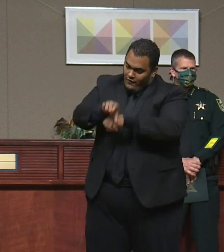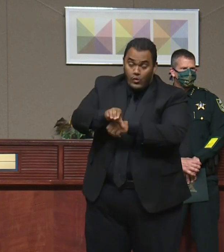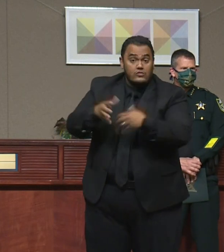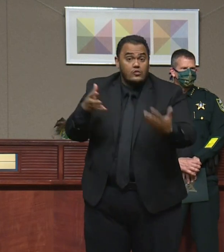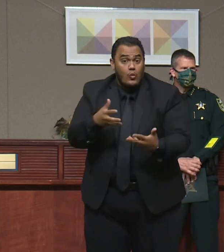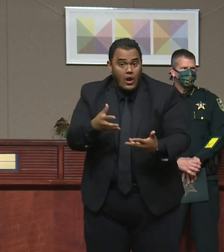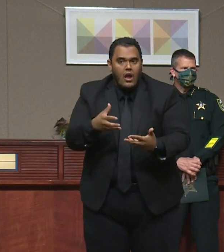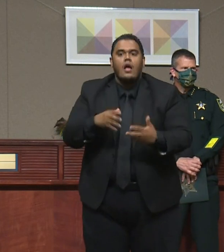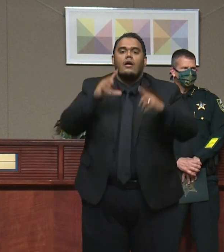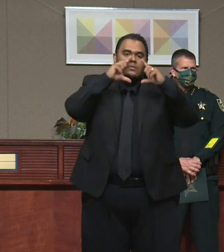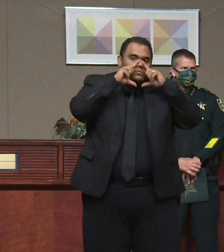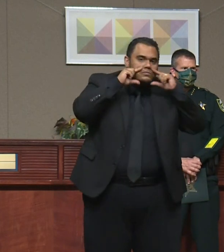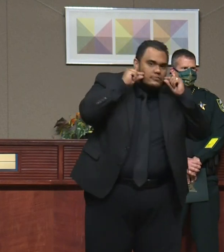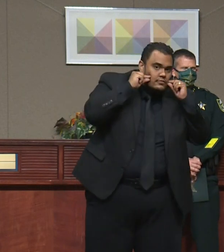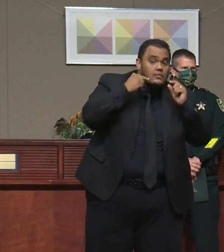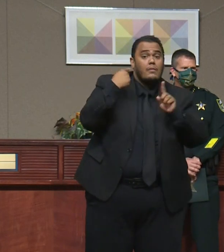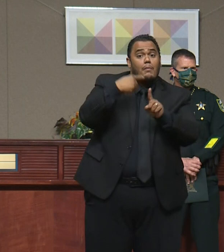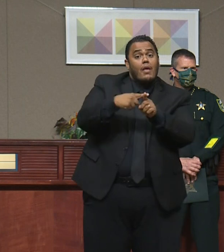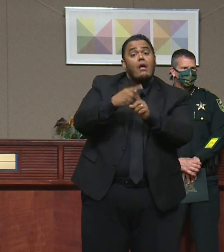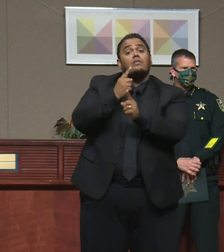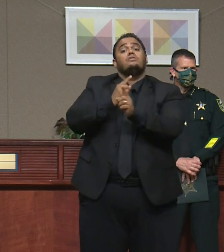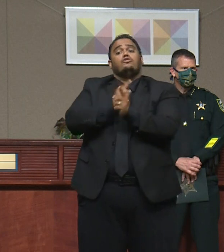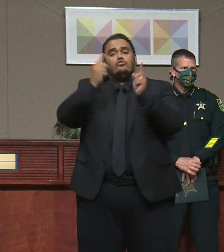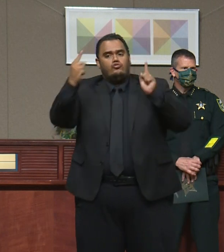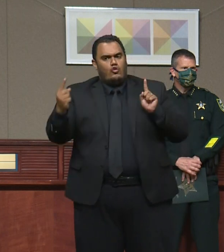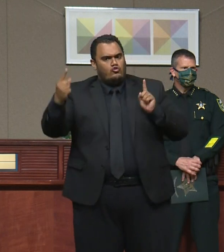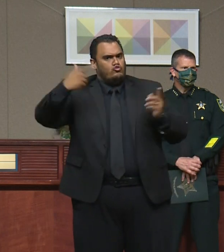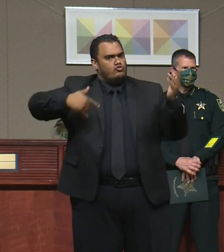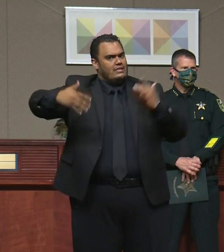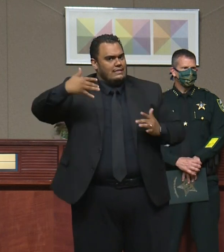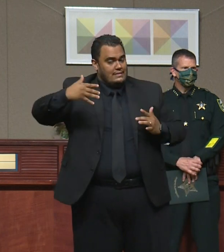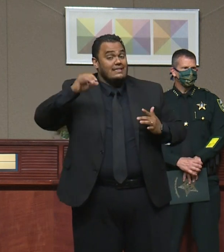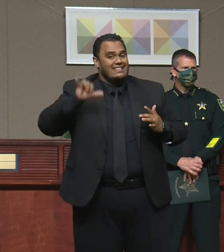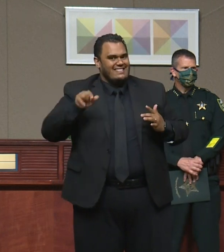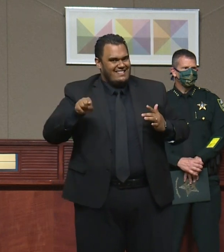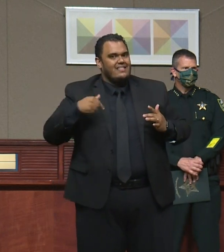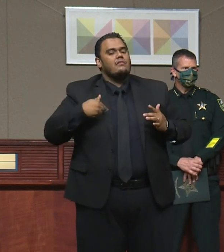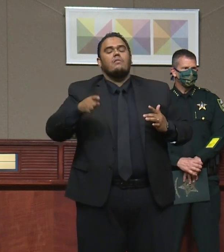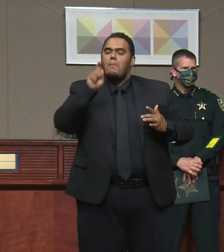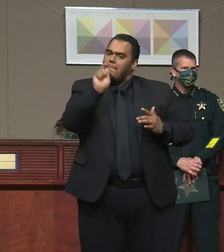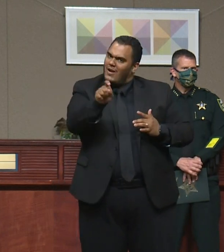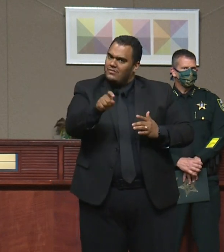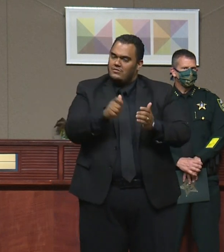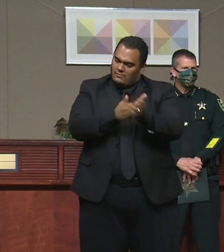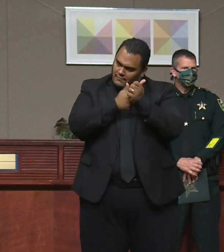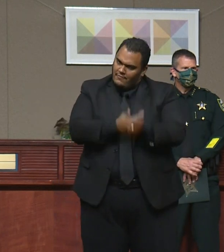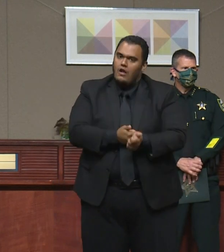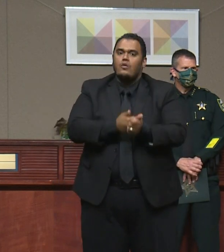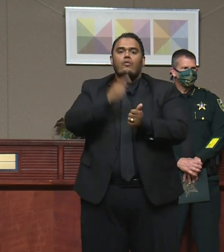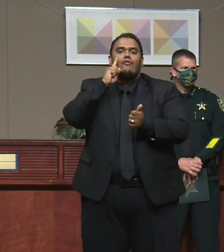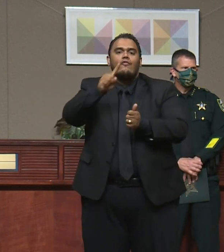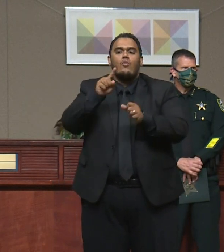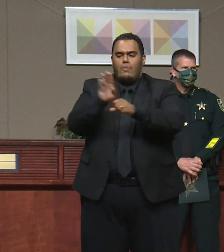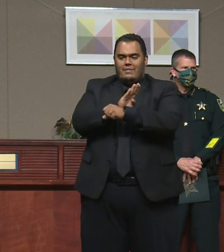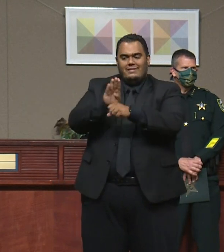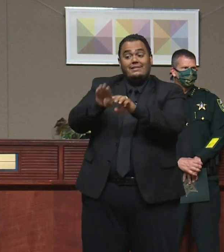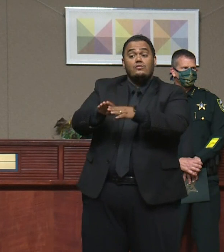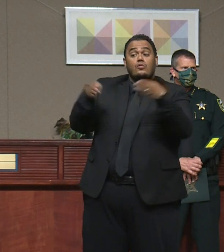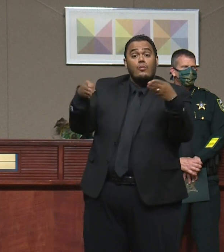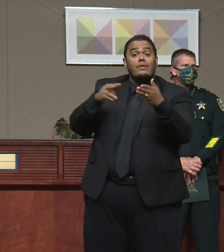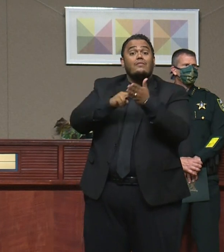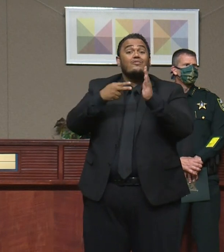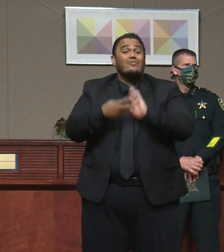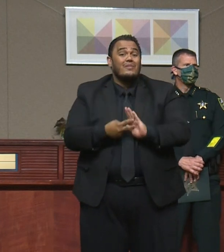business. The executive order states that employees and patrons of businesses that require employees and patrons to be